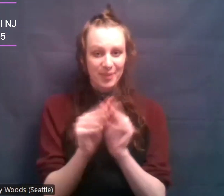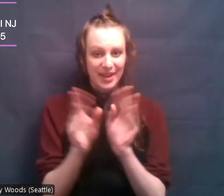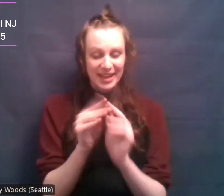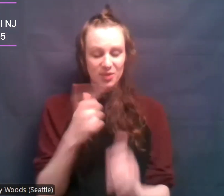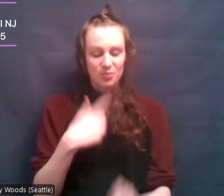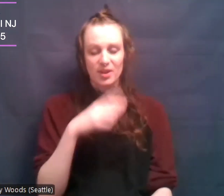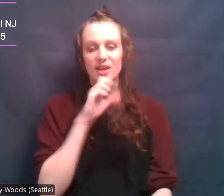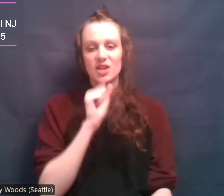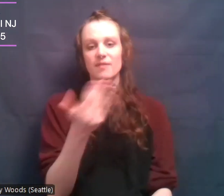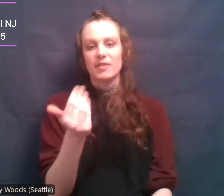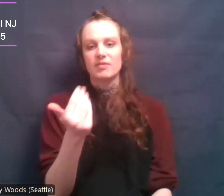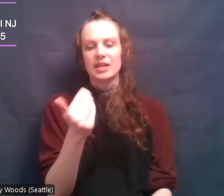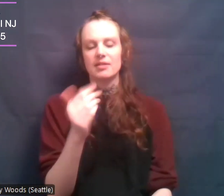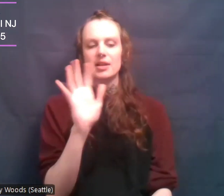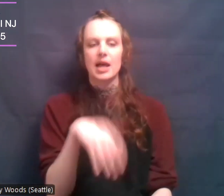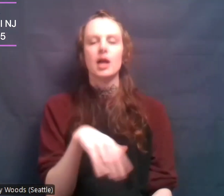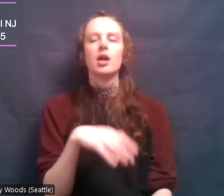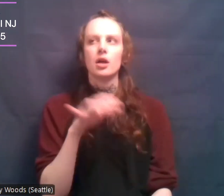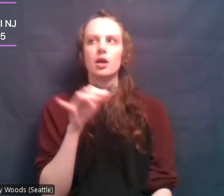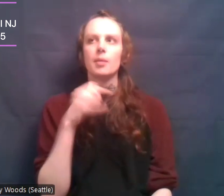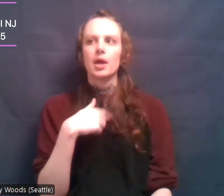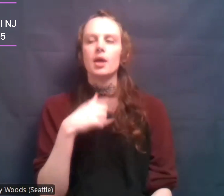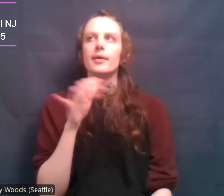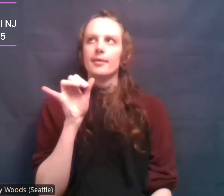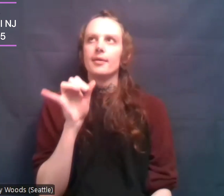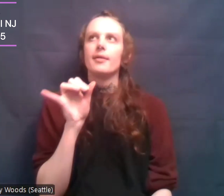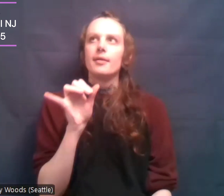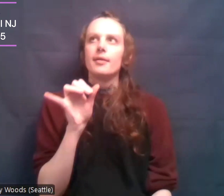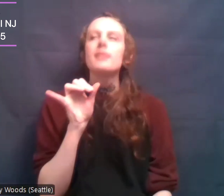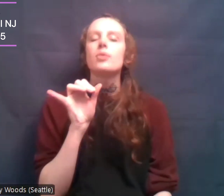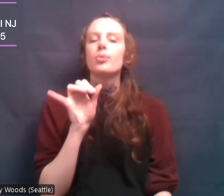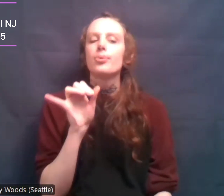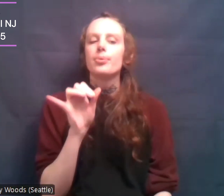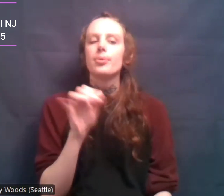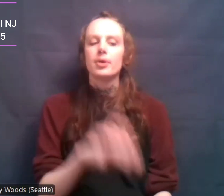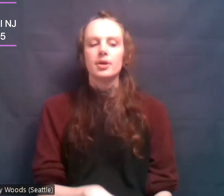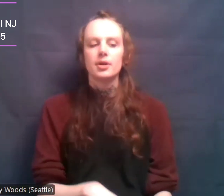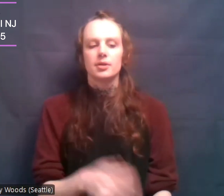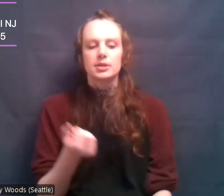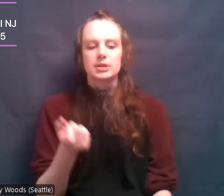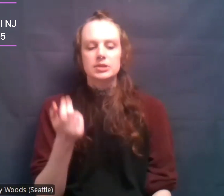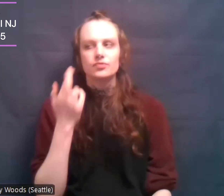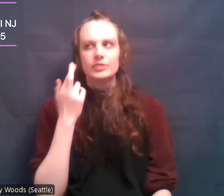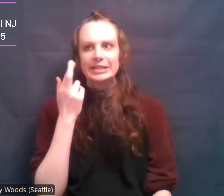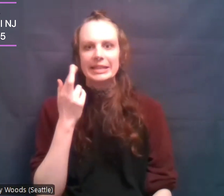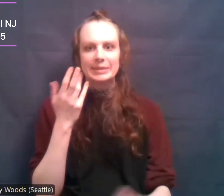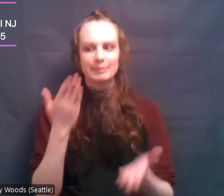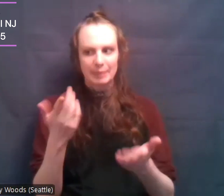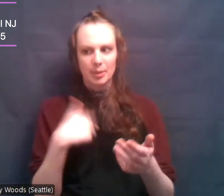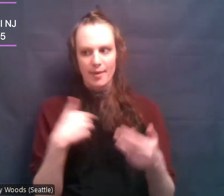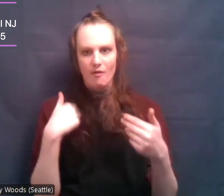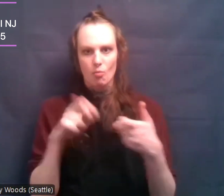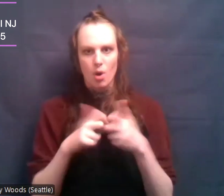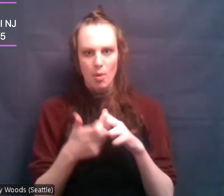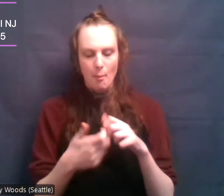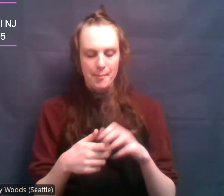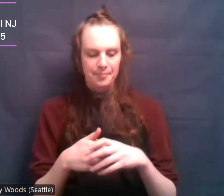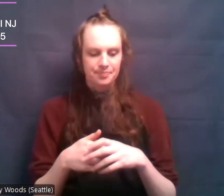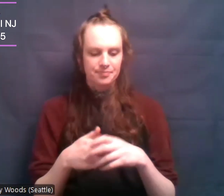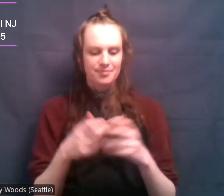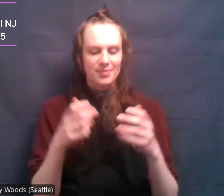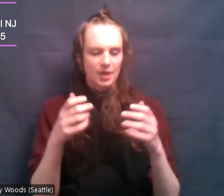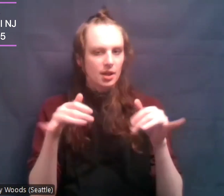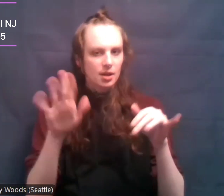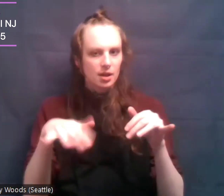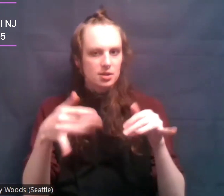the seed for me. I went to an AA meeting, and I still remember this vividly. I'm sitting there. There's this